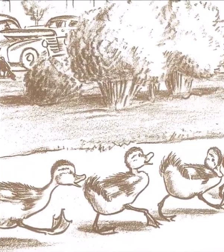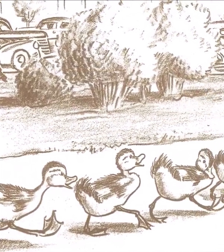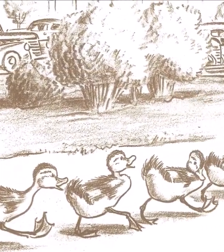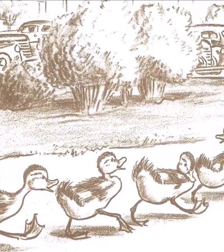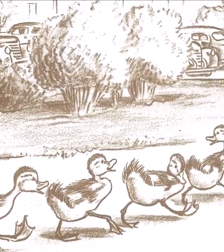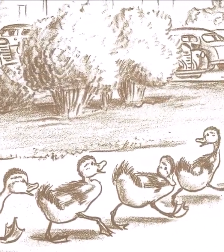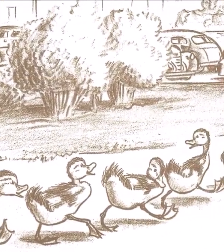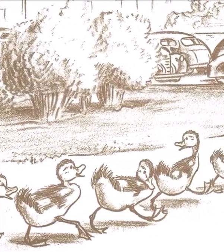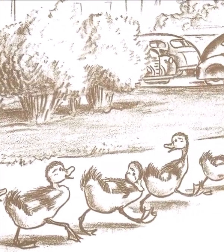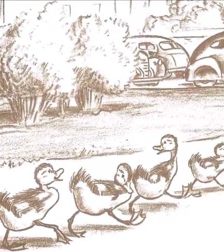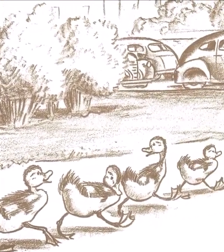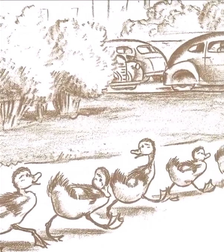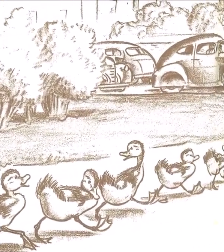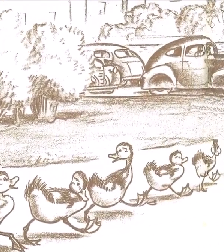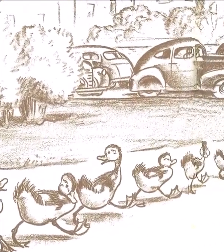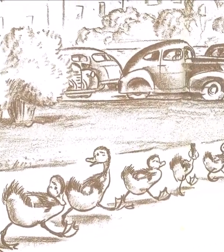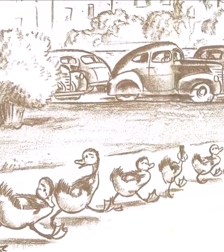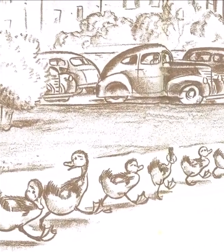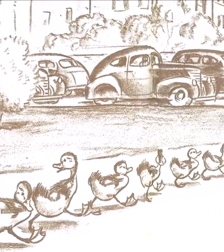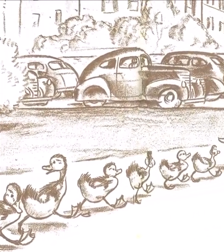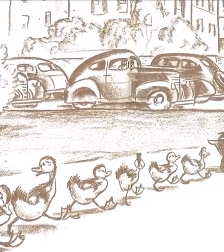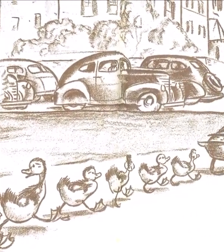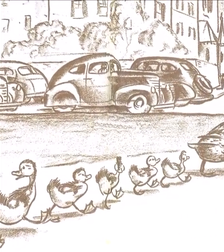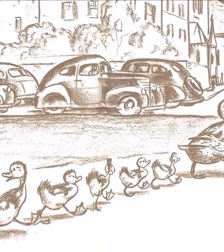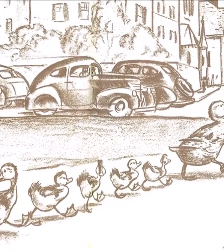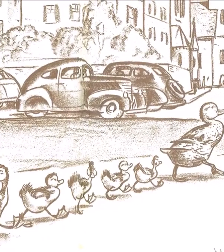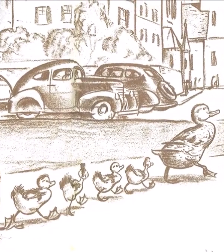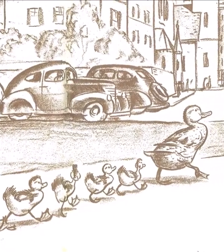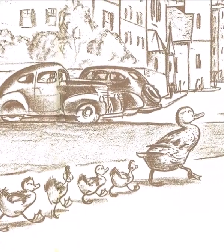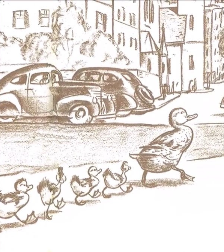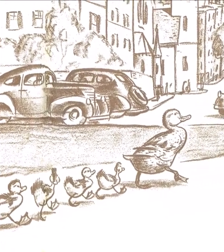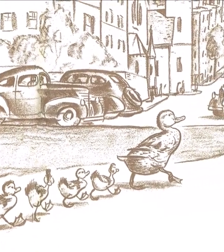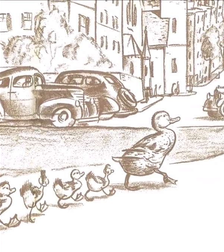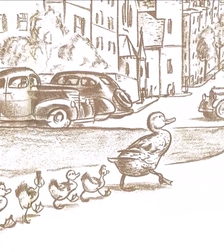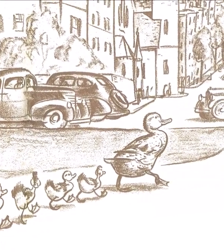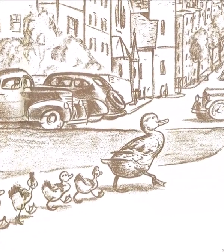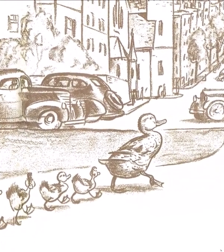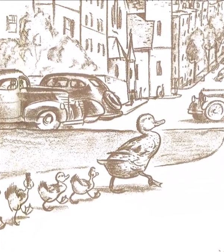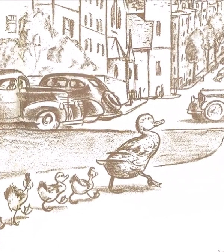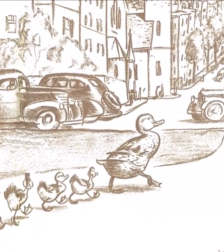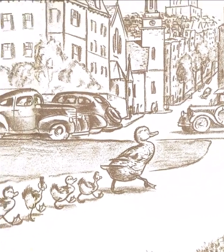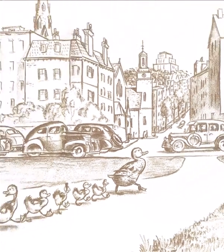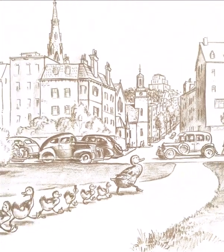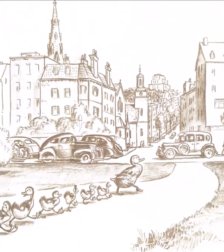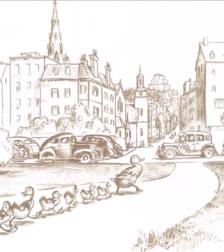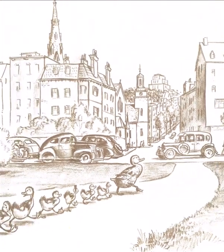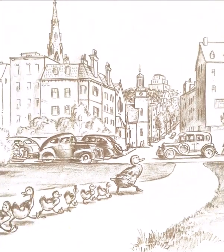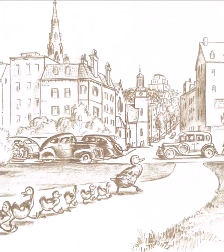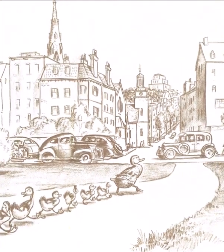There they waded ashore and waddled along till they came to the highway.